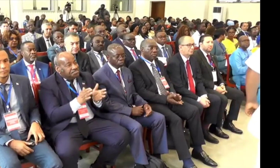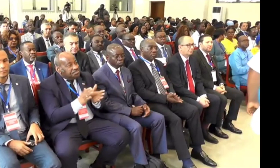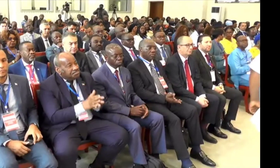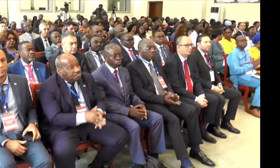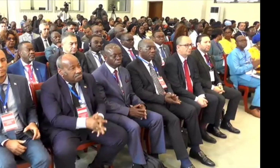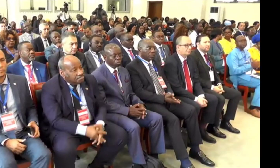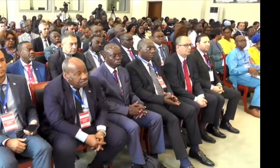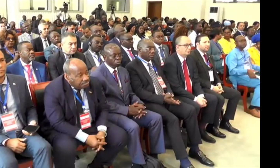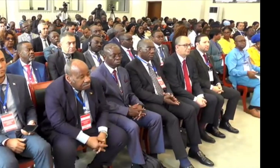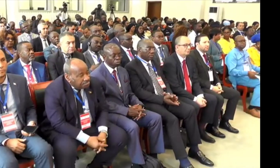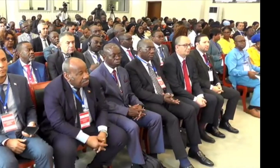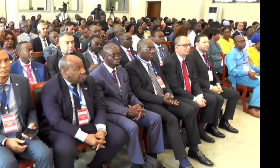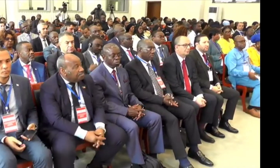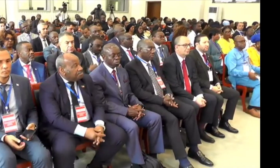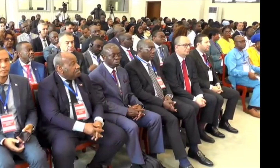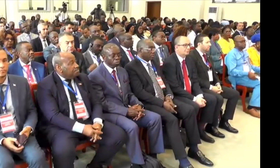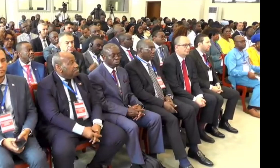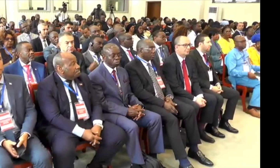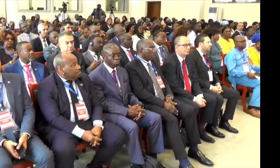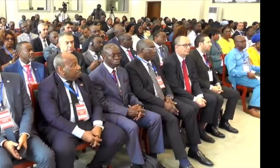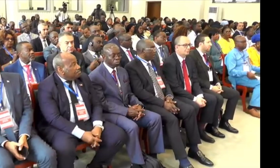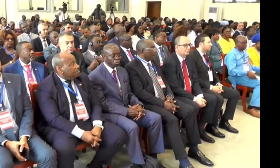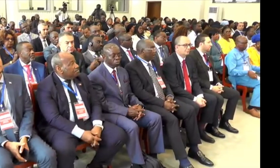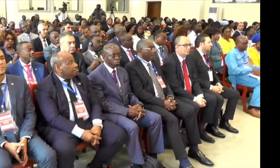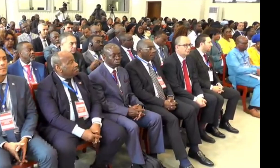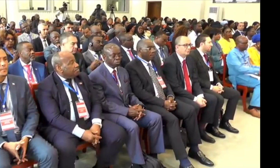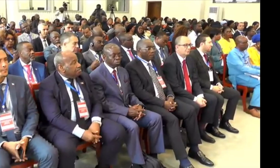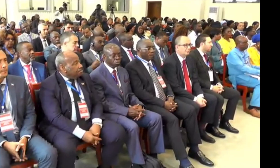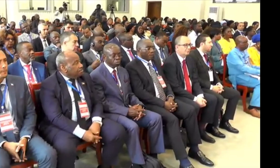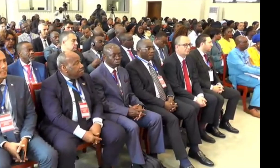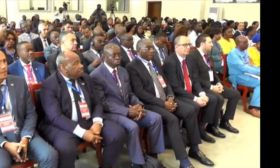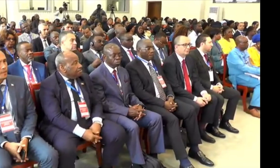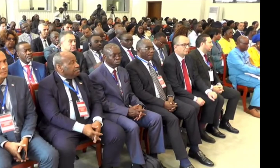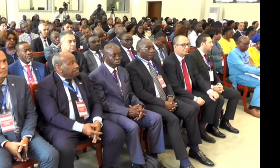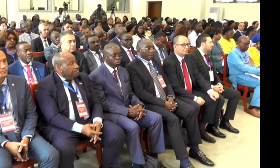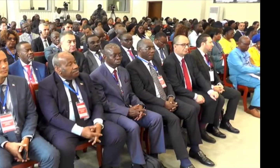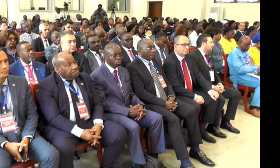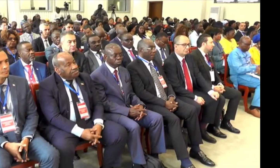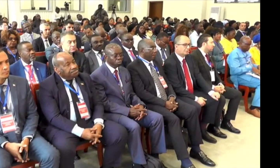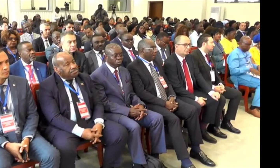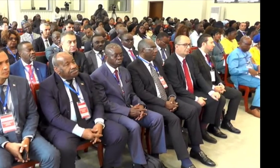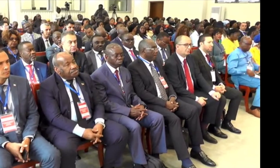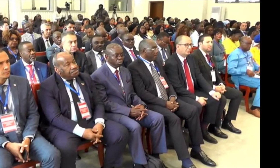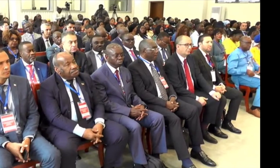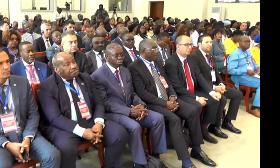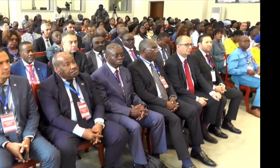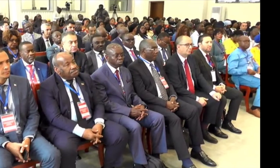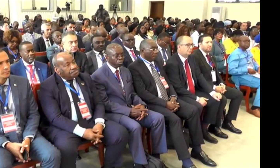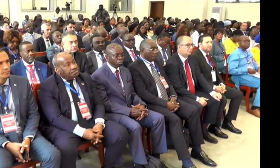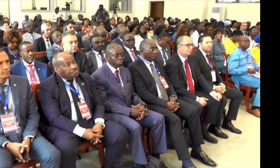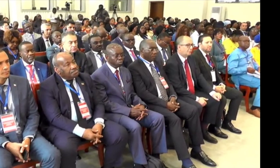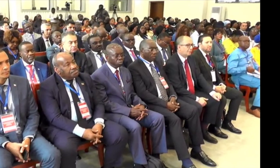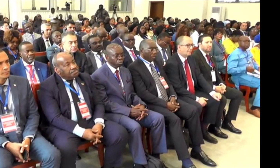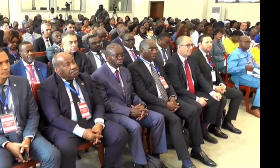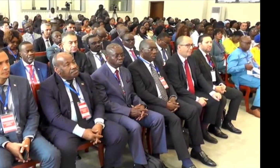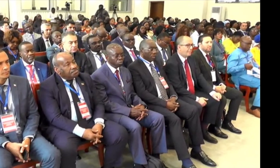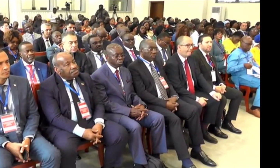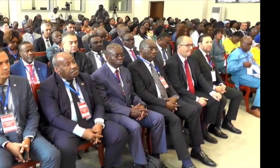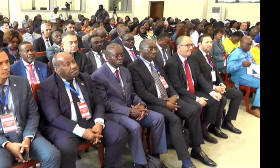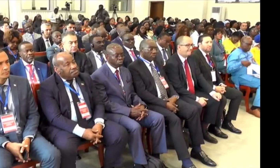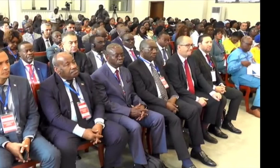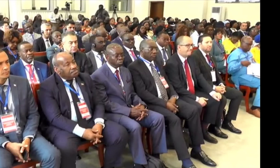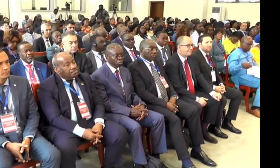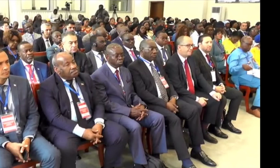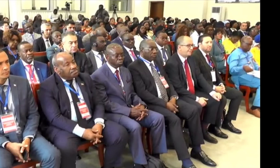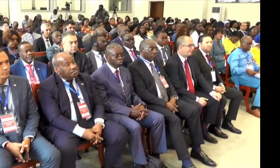Thank you to the Honorable Minister of Foreign Affairs and International Cooperation for setting the stage of what this retreat is going to look like and